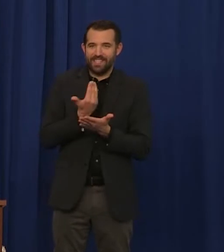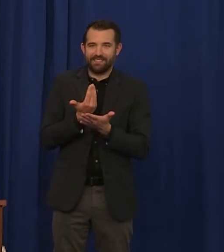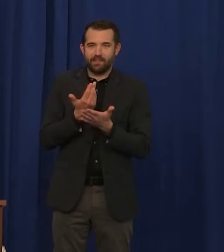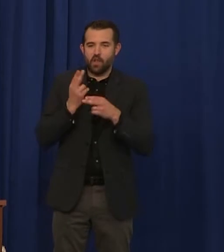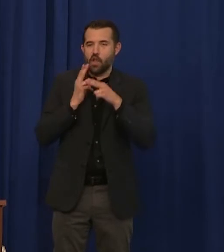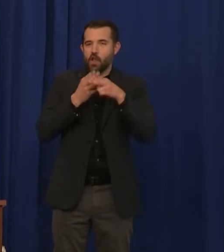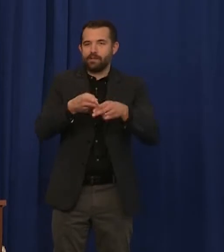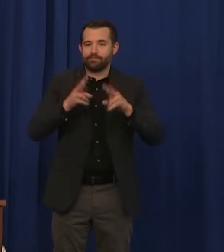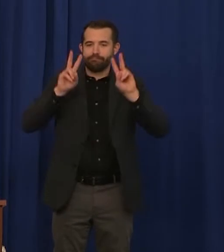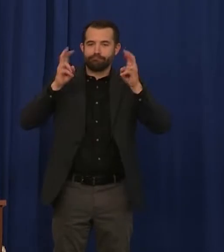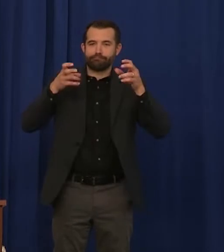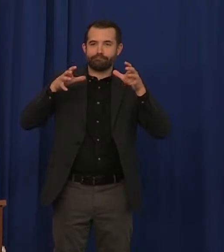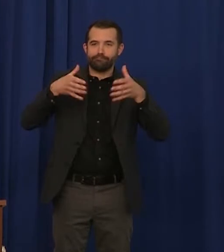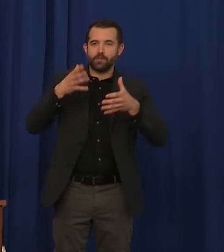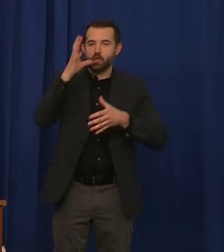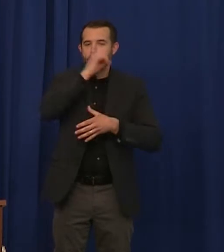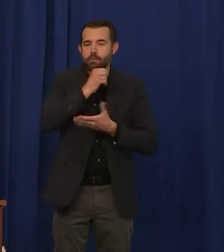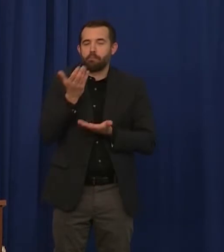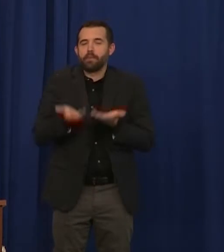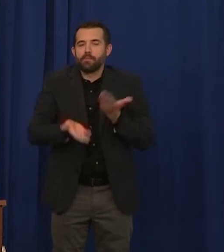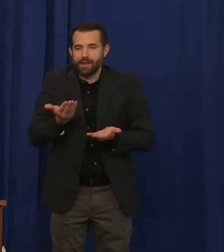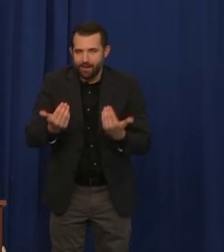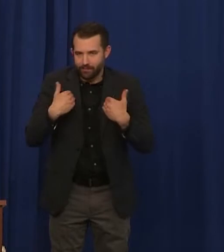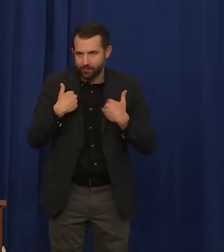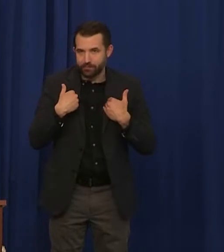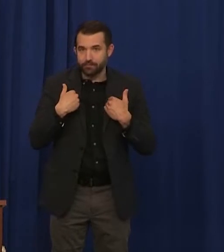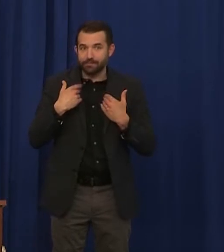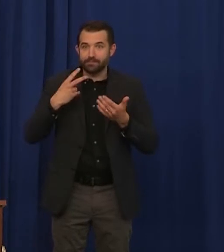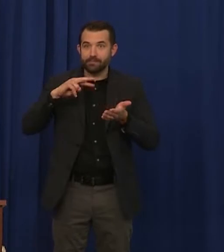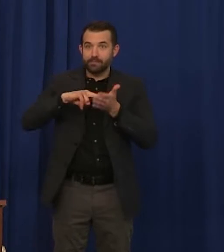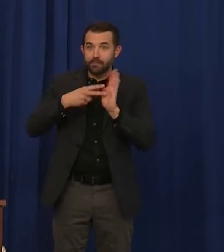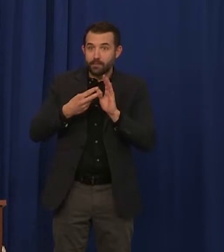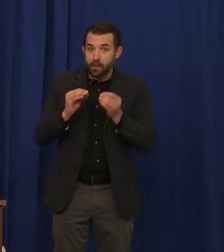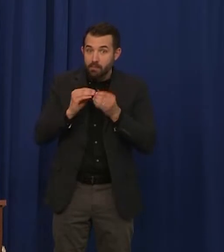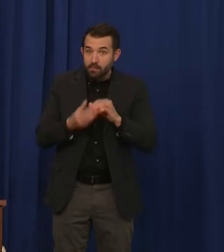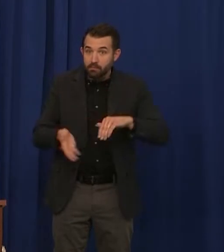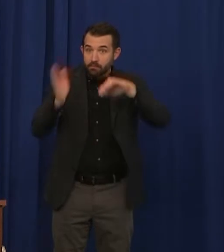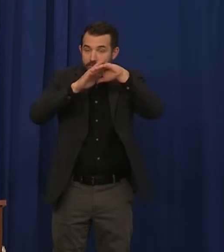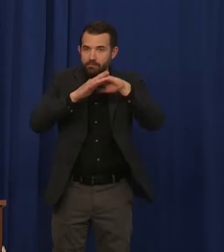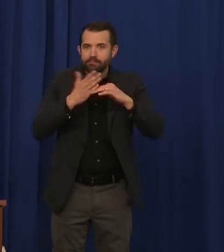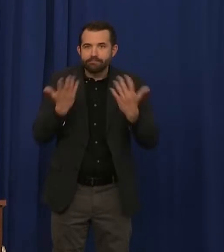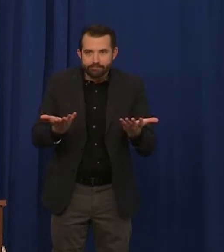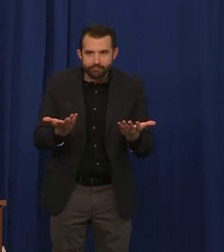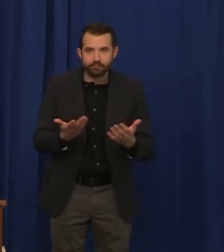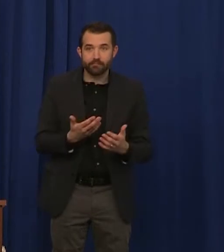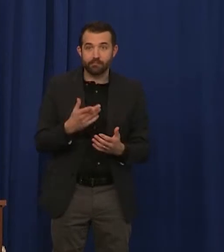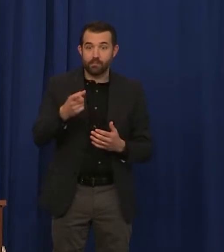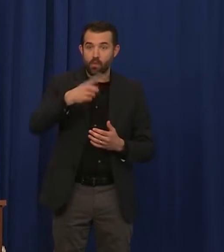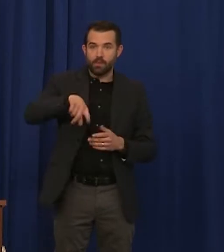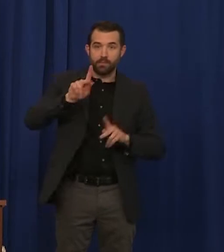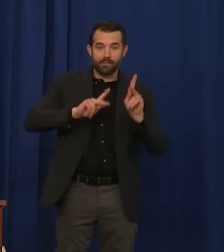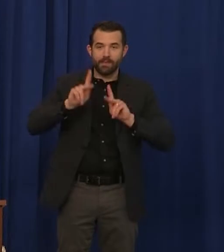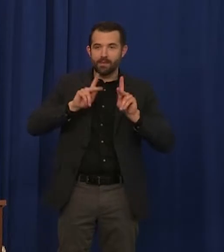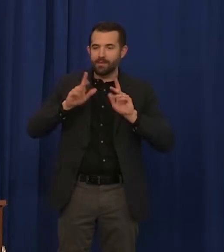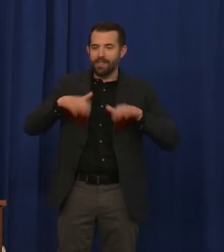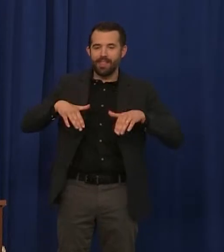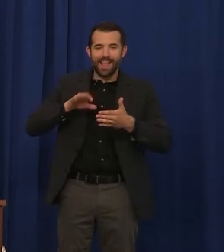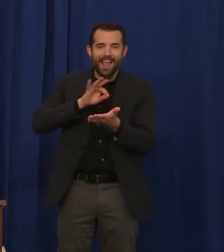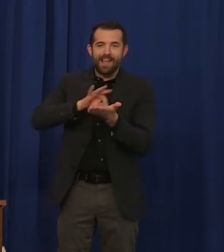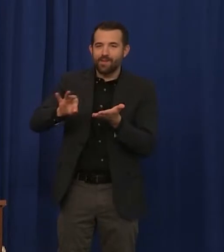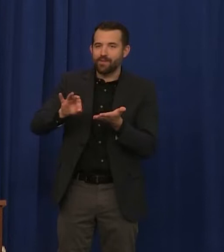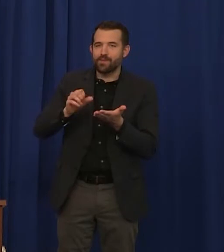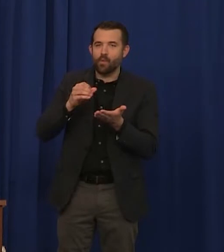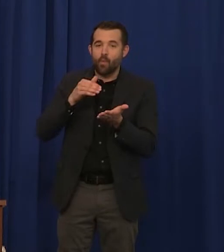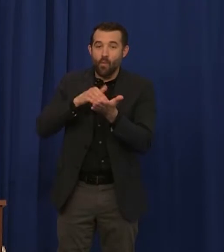there will be more cases. There will be folks who previously weren't counted, as we've talked about in these meetings,